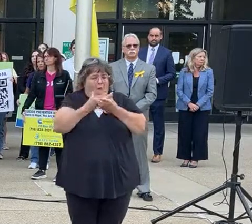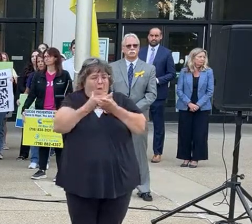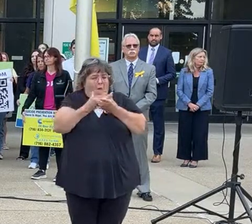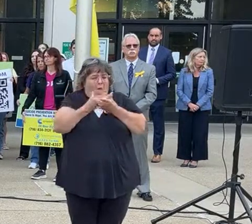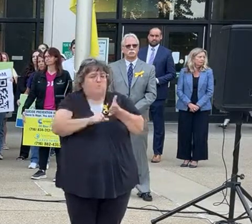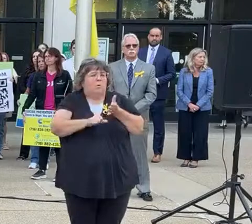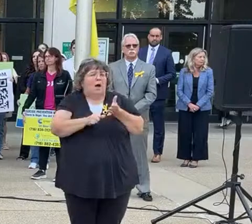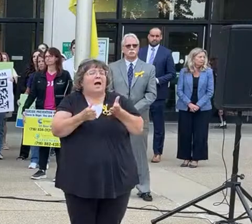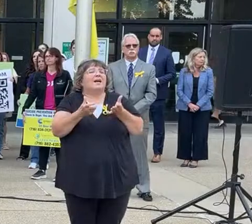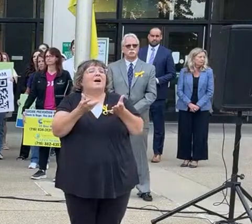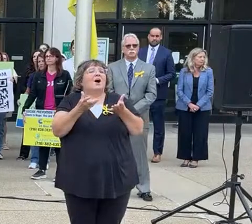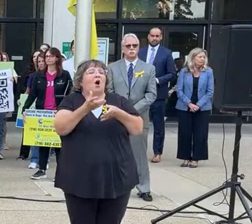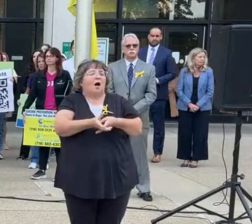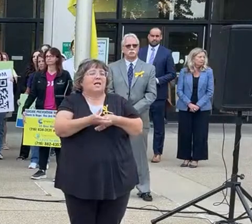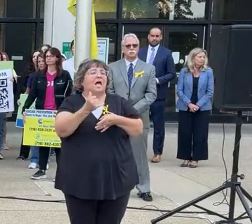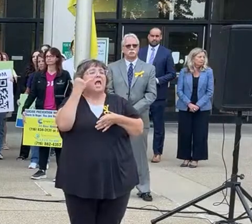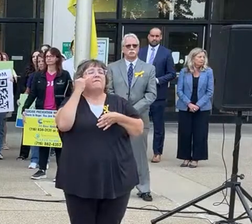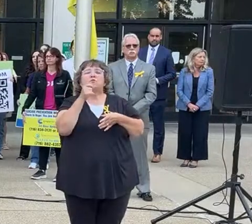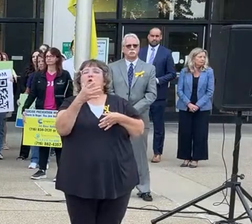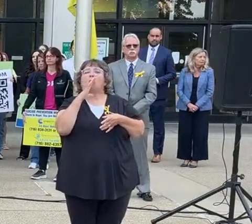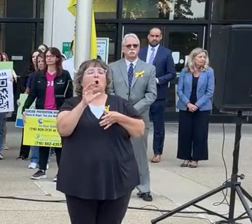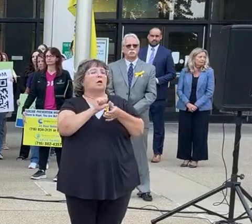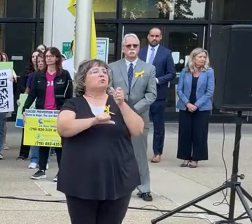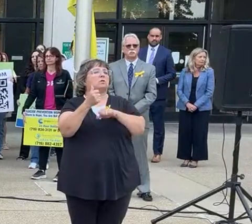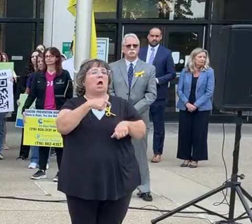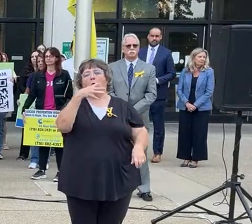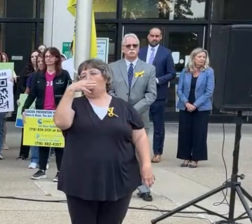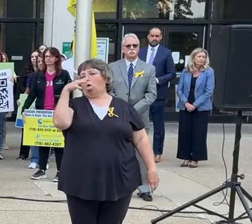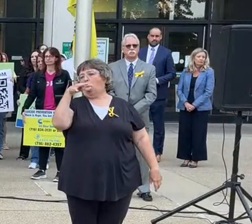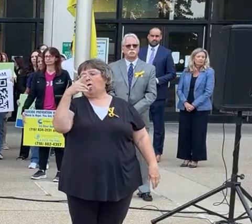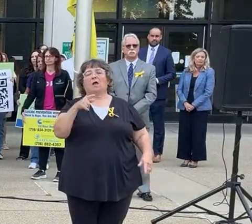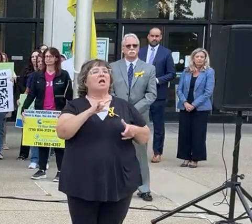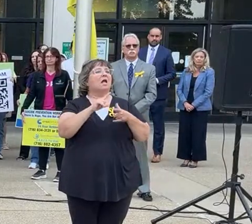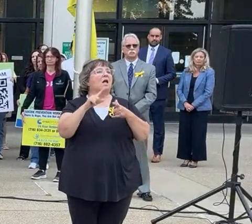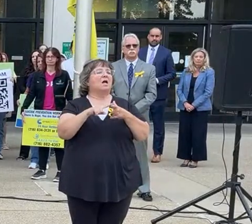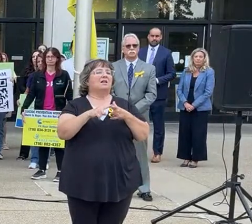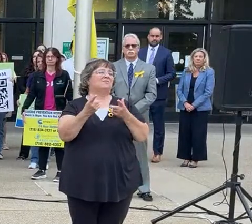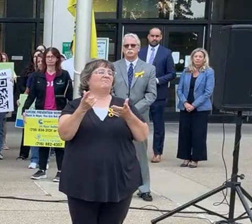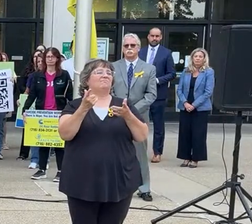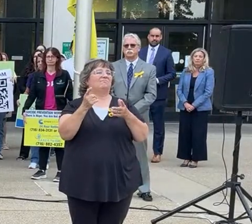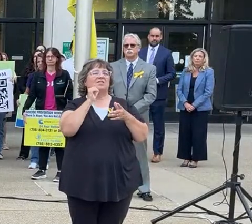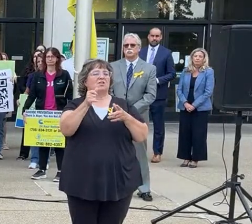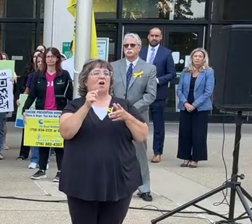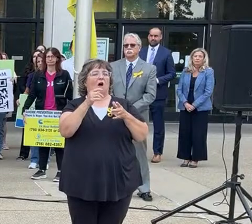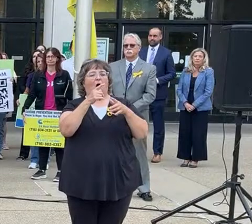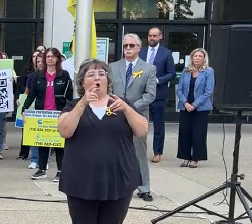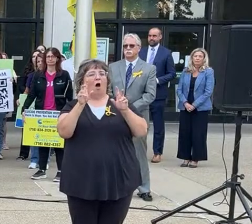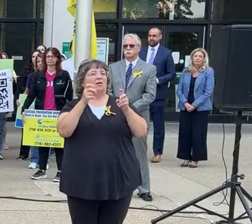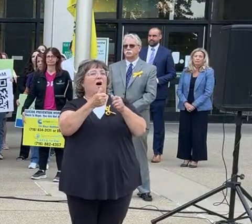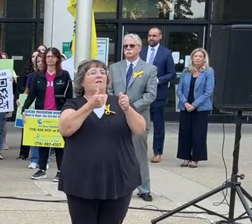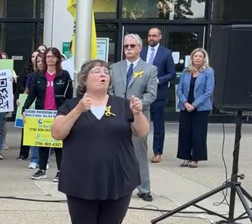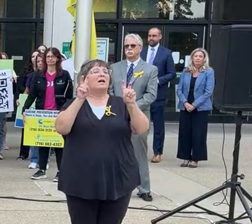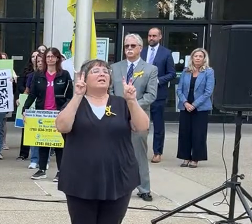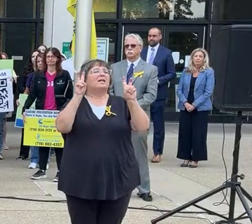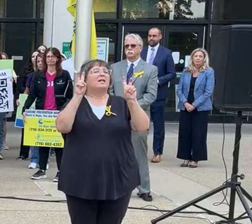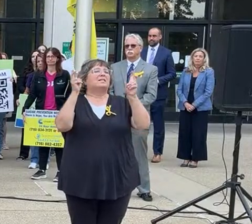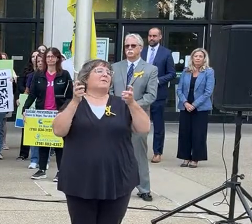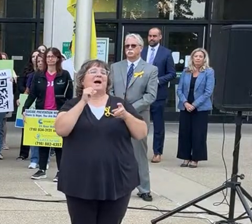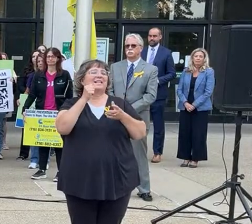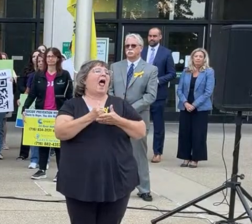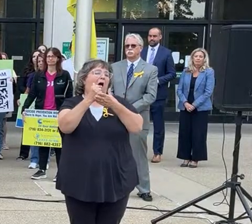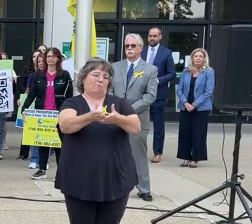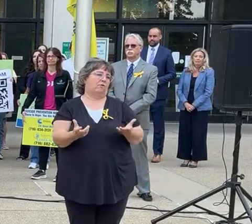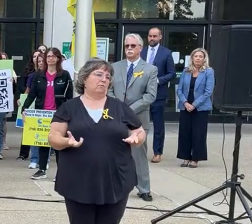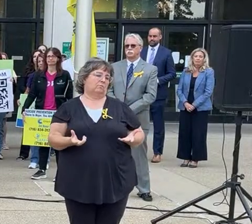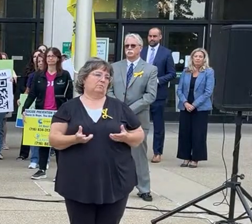causes, but failing to talk about suicide, brushing it aside, referencing it as an oblique terms, avoiding the subject is not